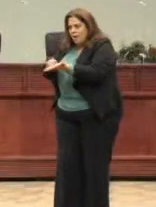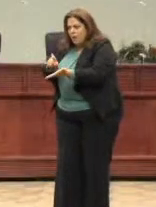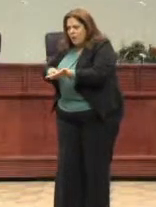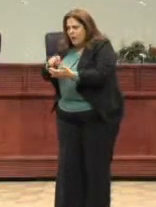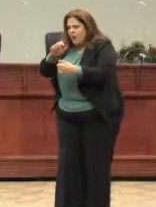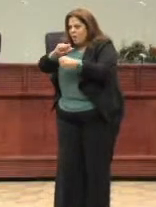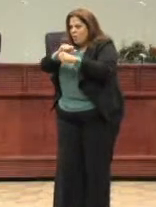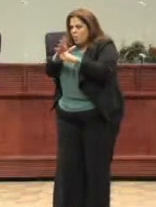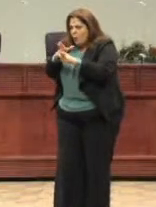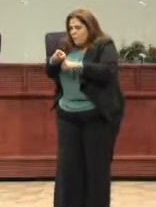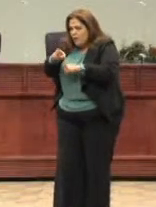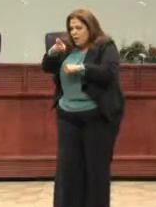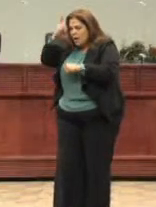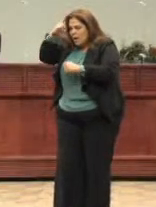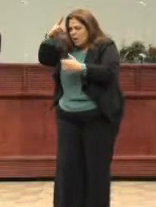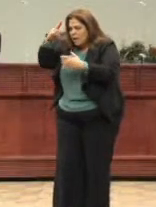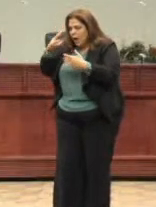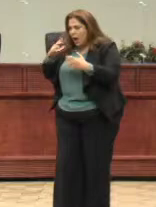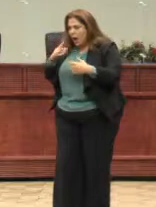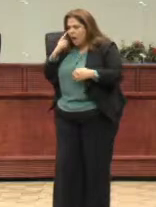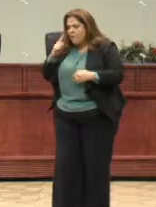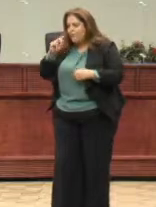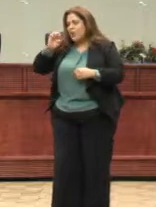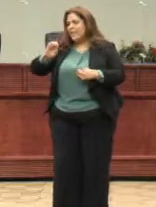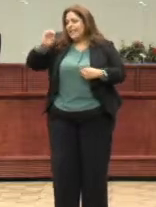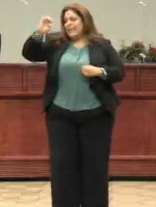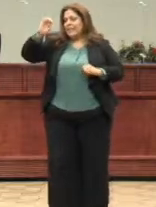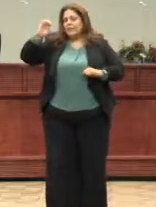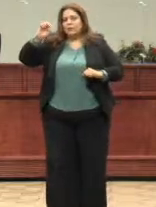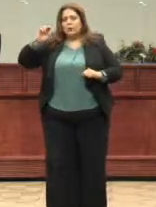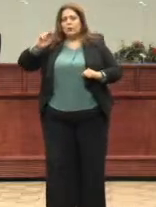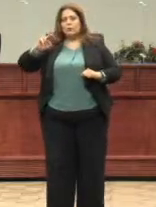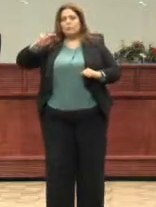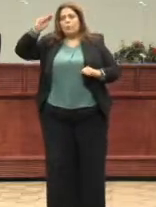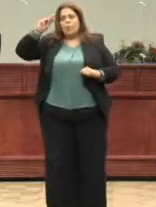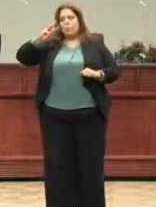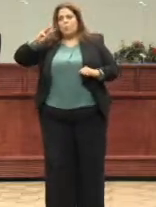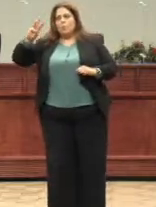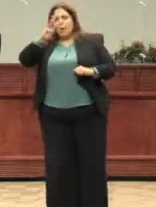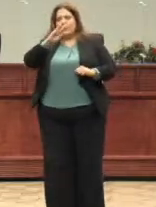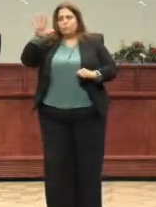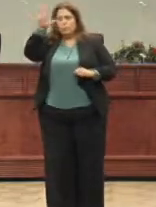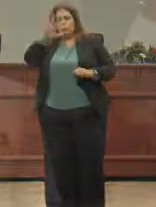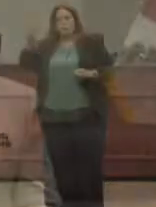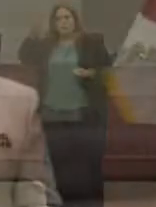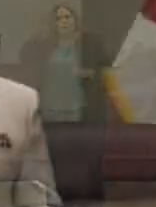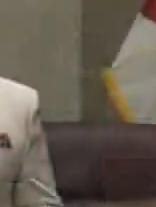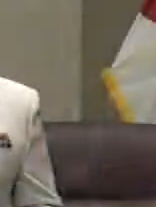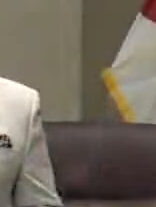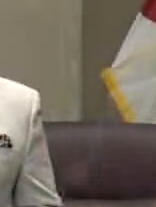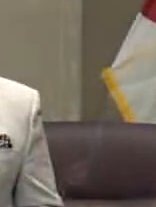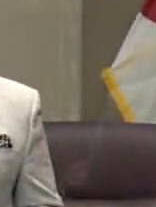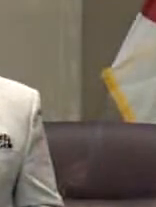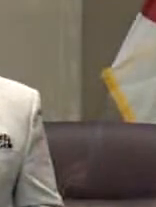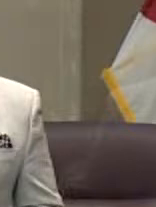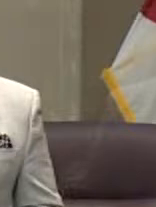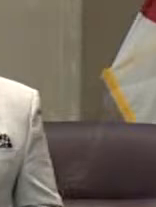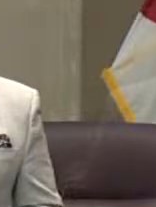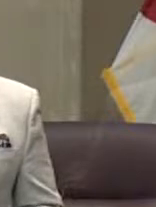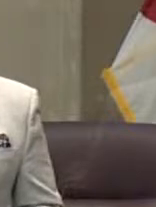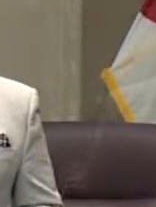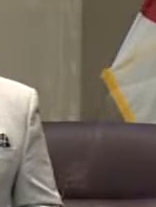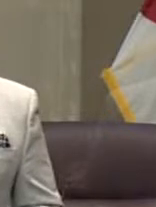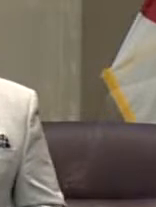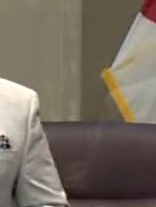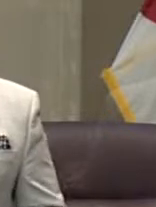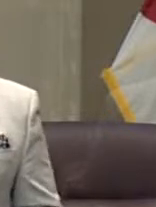residential areas in eastern and northwestern parts of Orange County. On Wednesday, I declared a state of local emergency